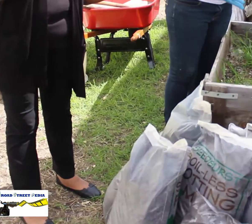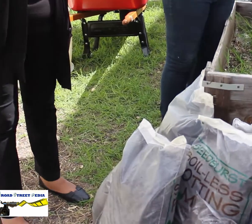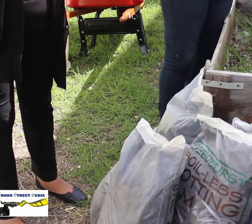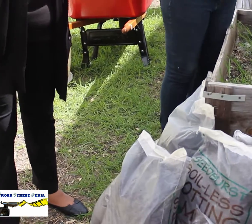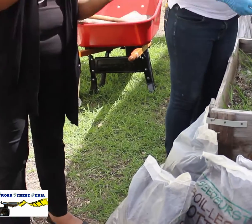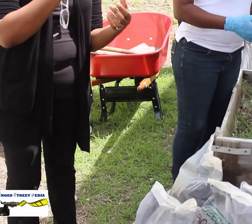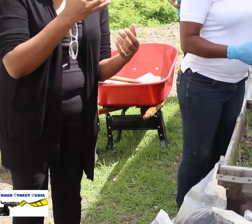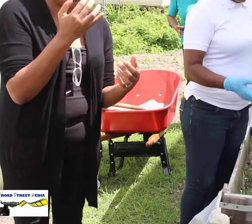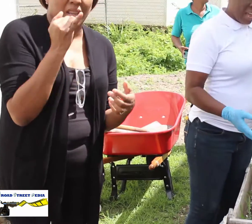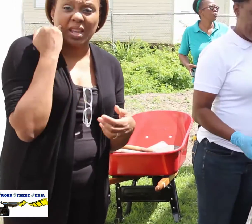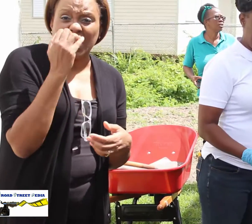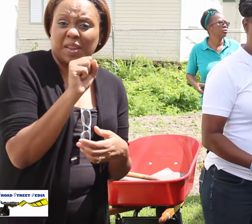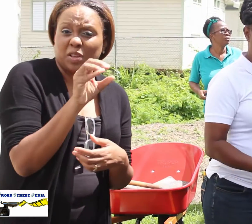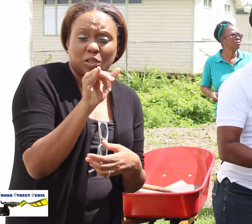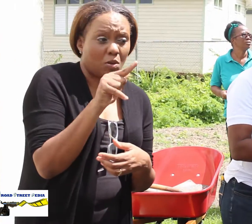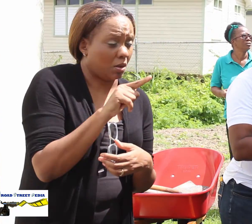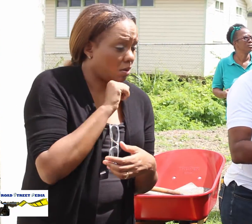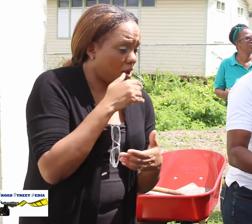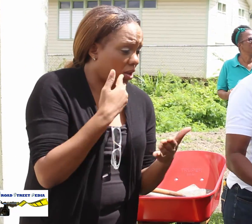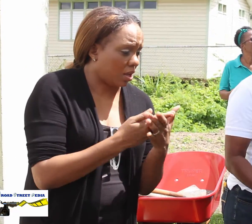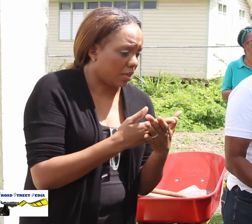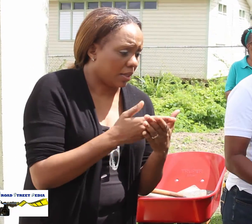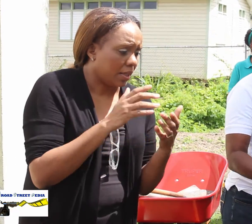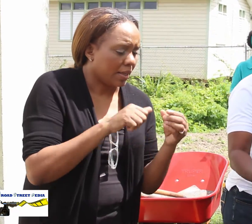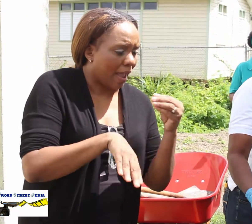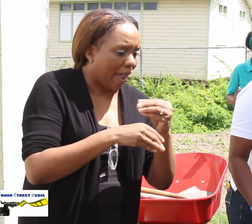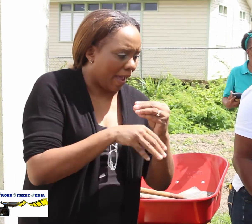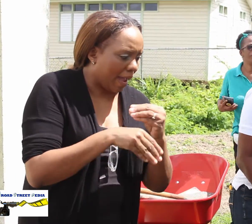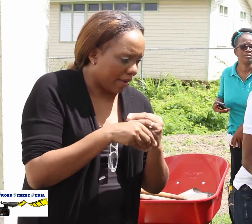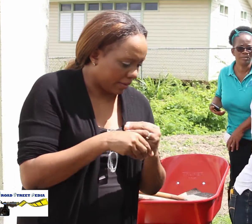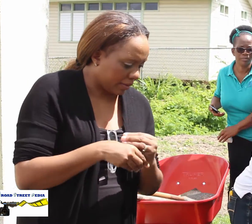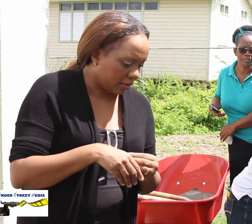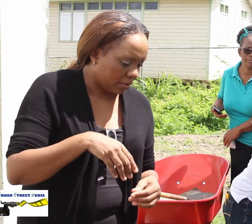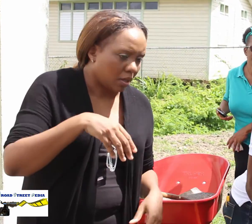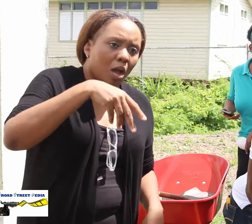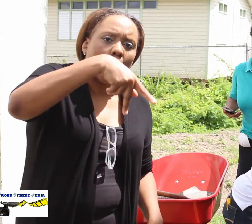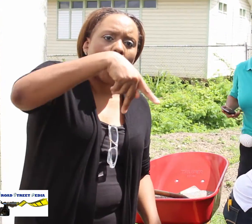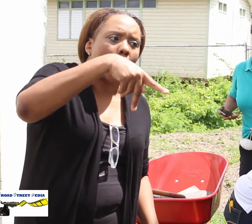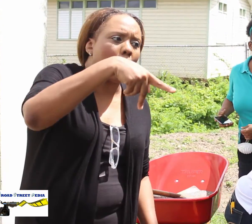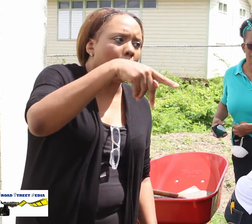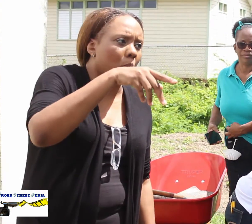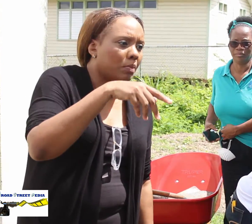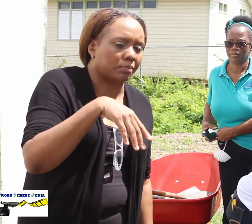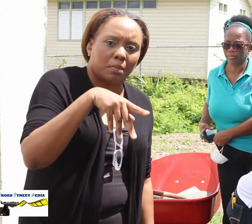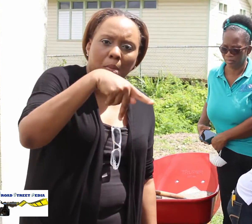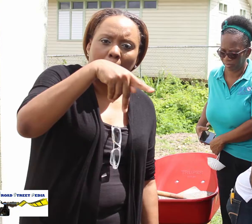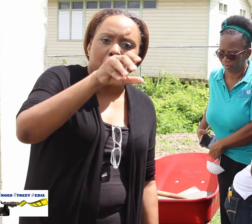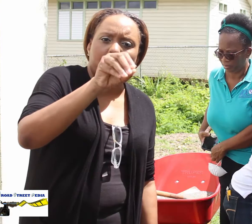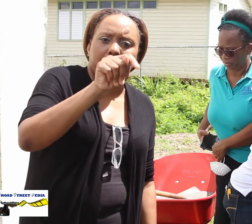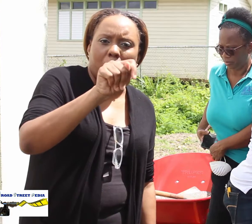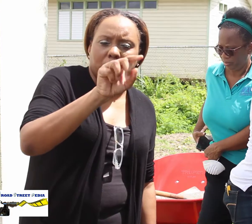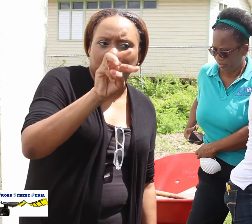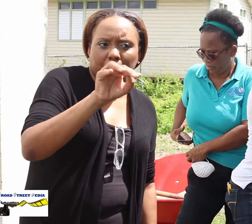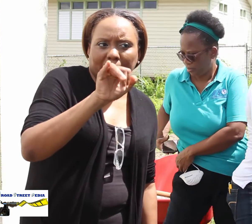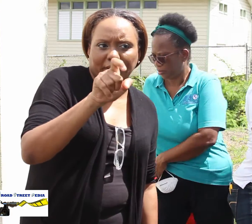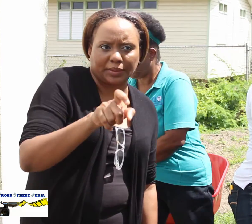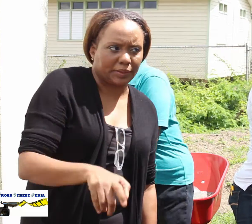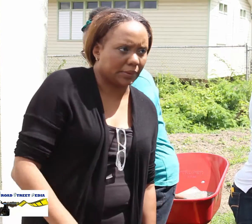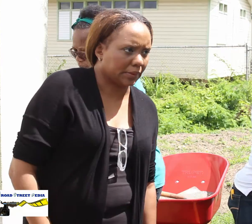nutrients, we can enhance it by mixing the soil with the potting mix. So we can do that now. We can build up our